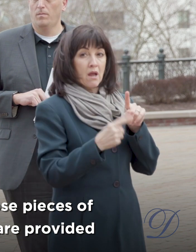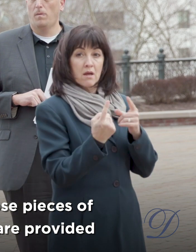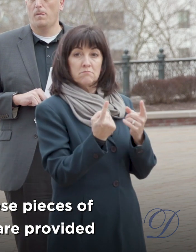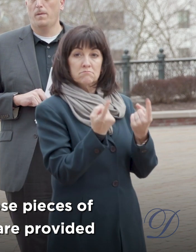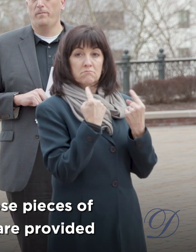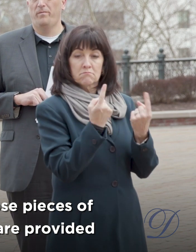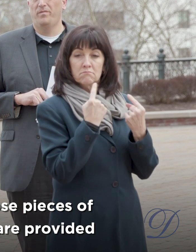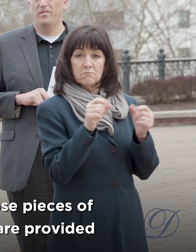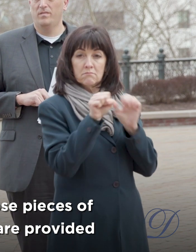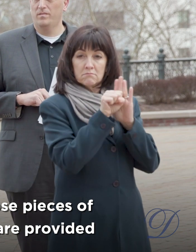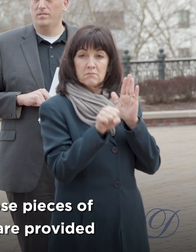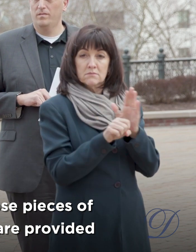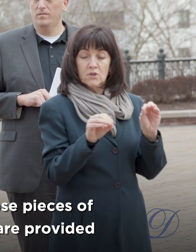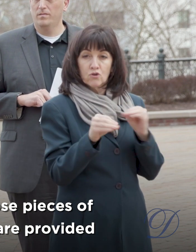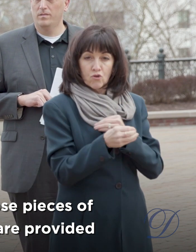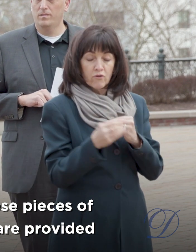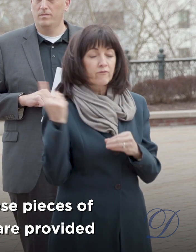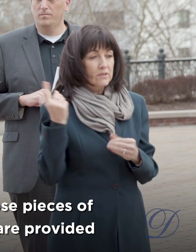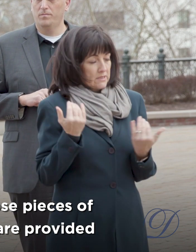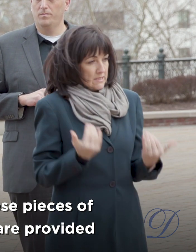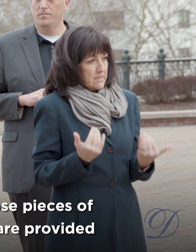of those pieces, the